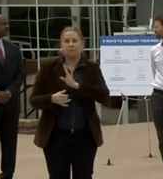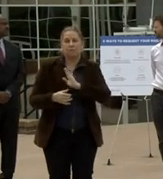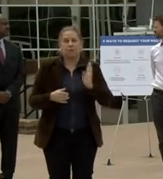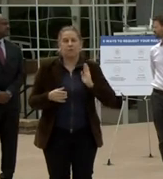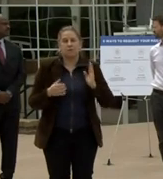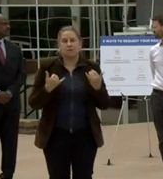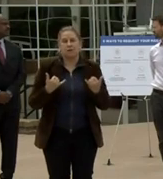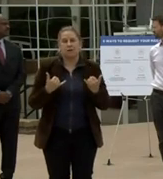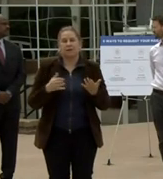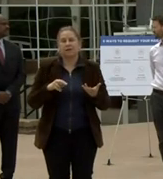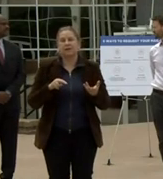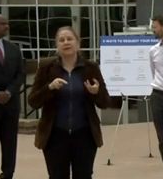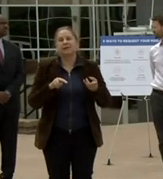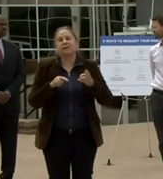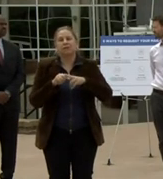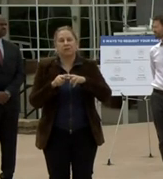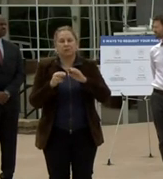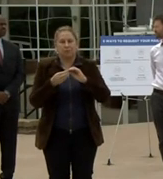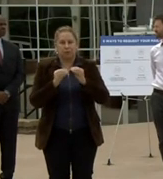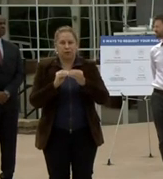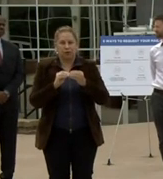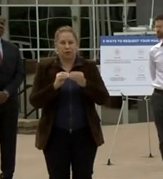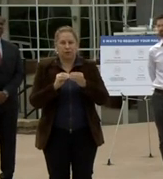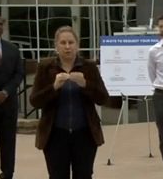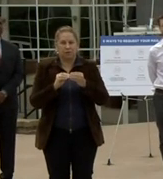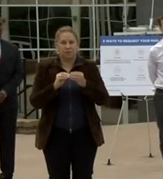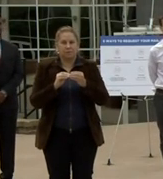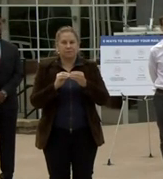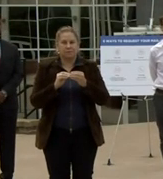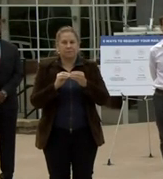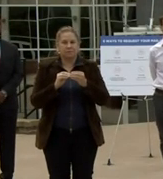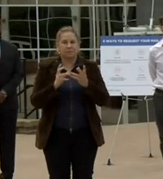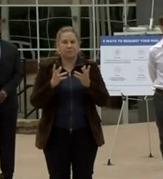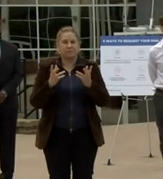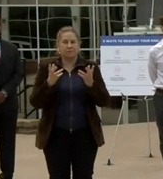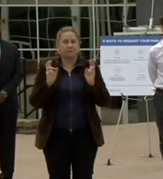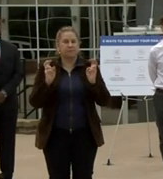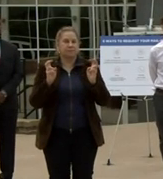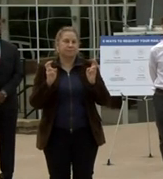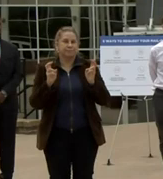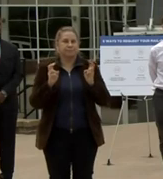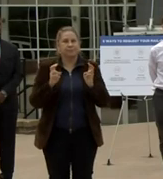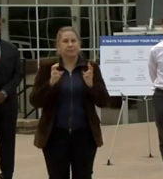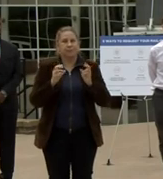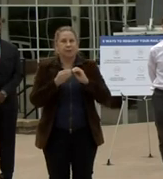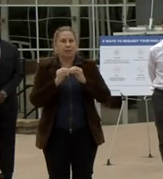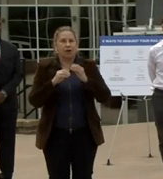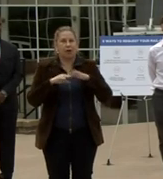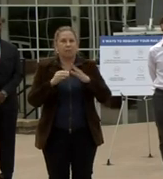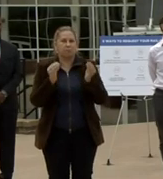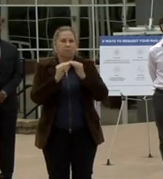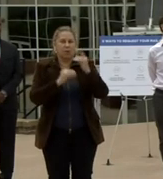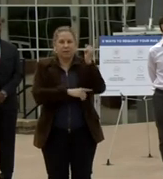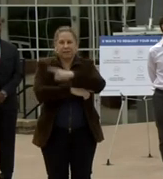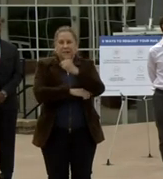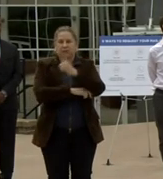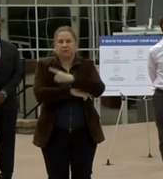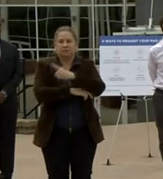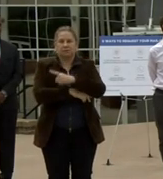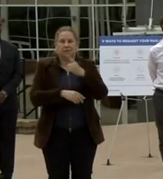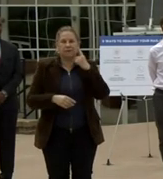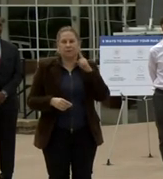vote centers, extend the number of days that early vote is available, and come up with a strategy